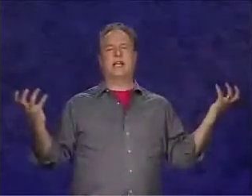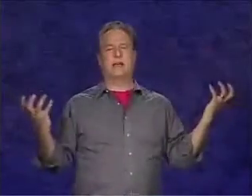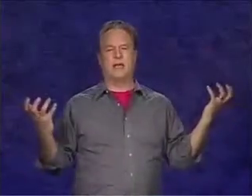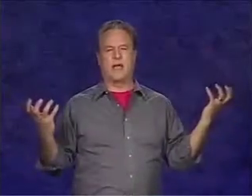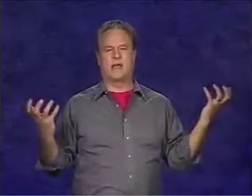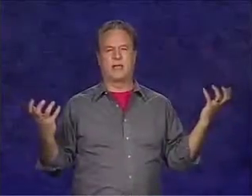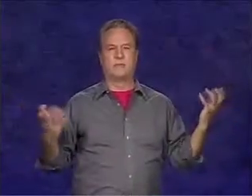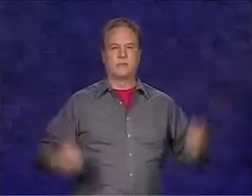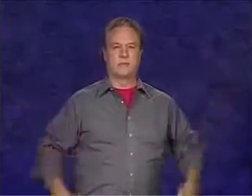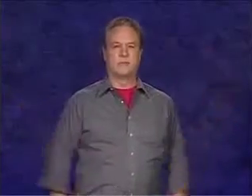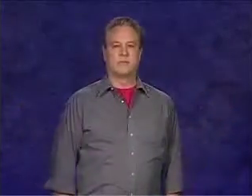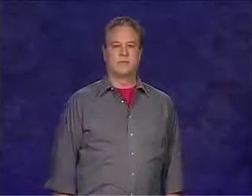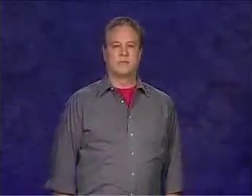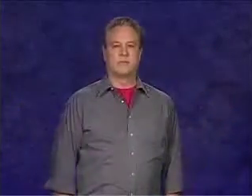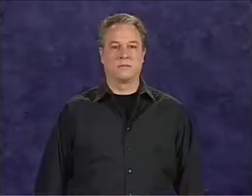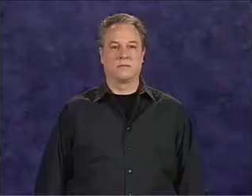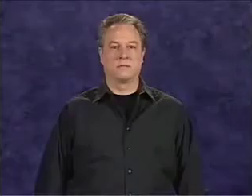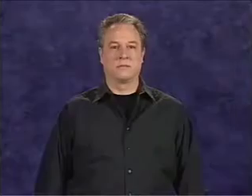unmistakably angry.